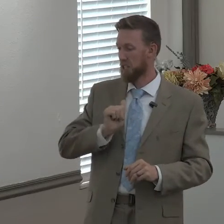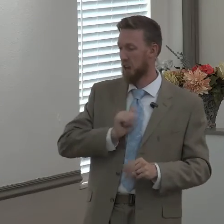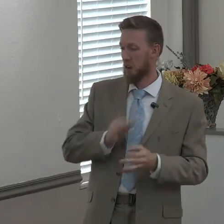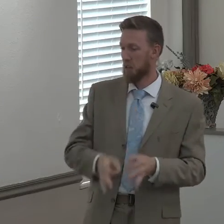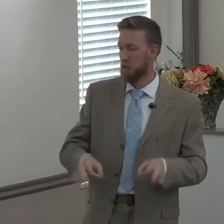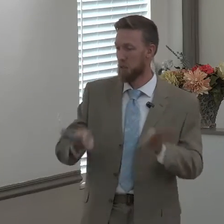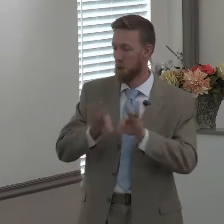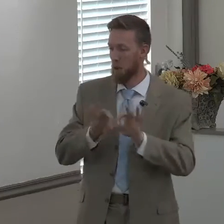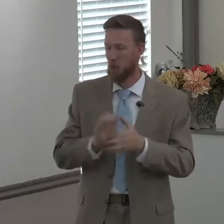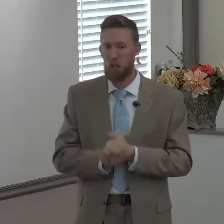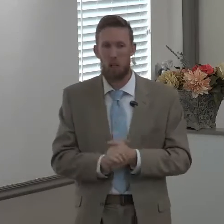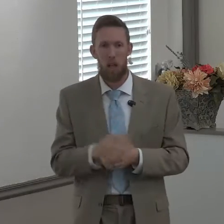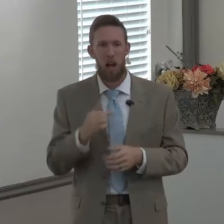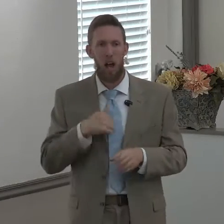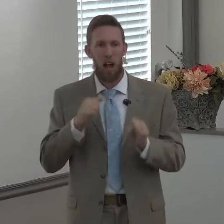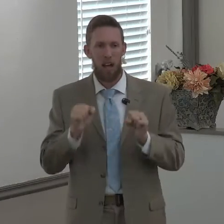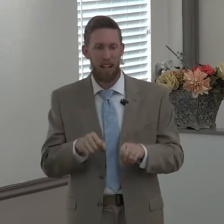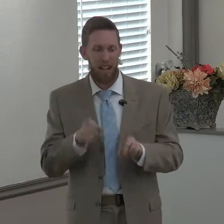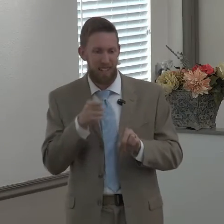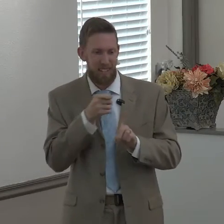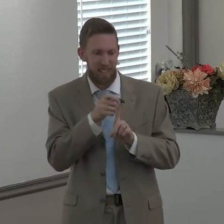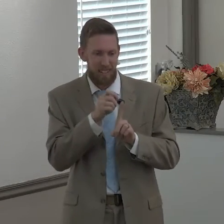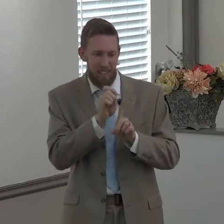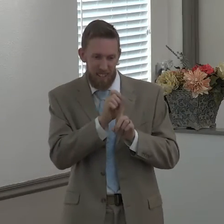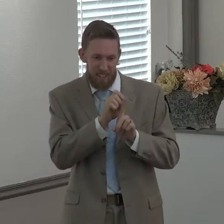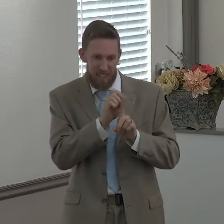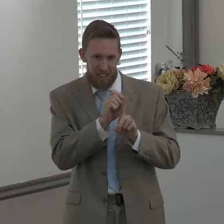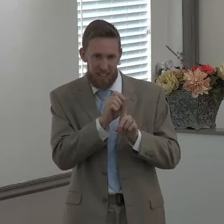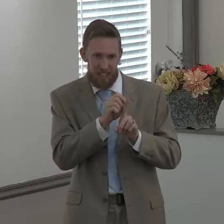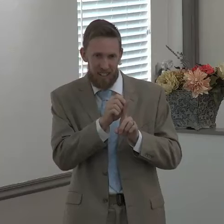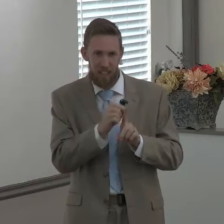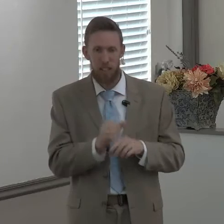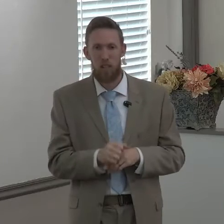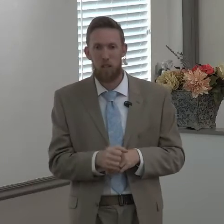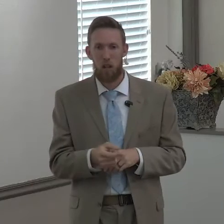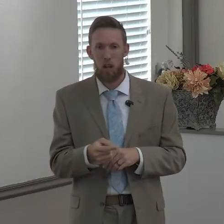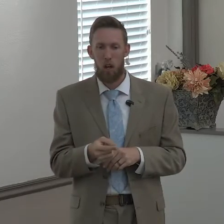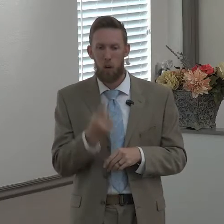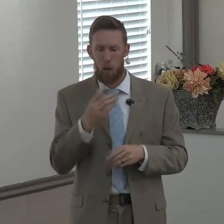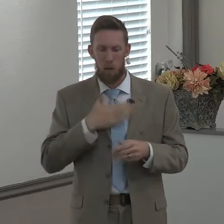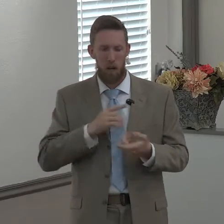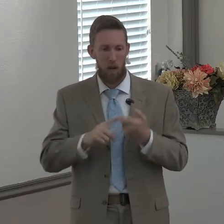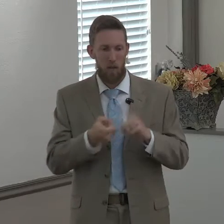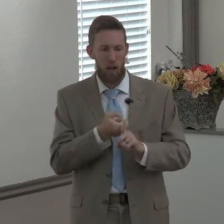This demonstration of self-importance.